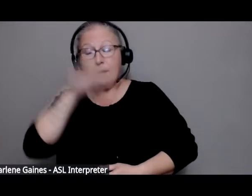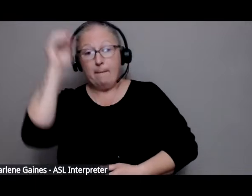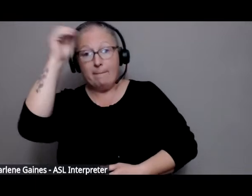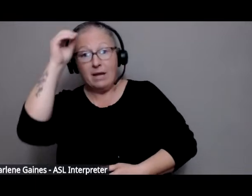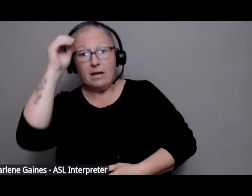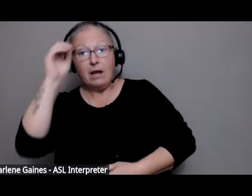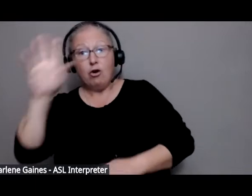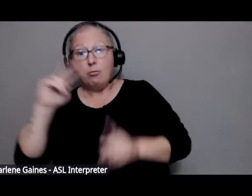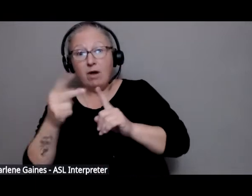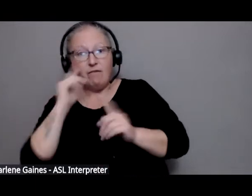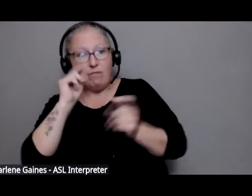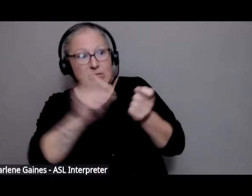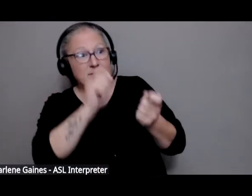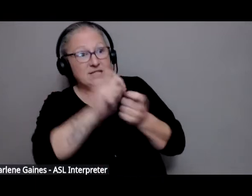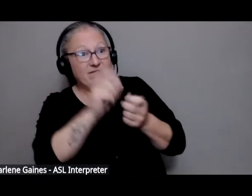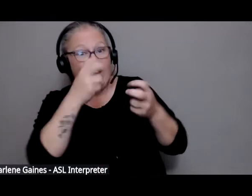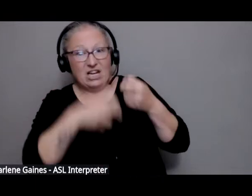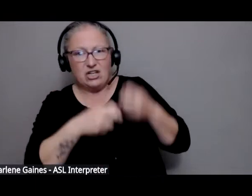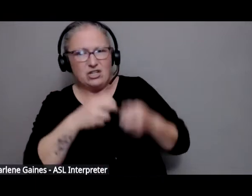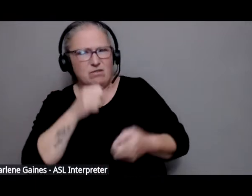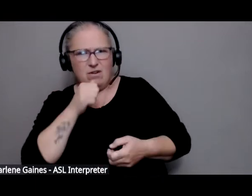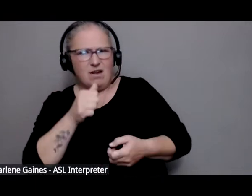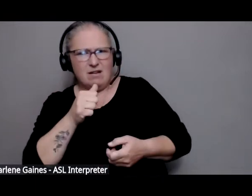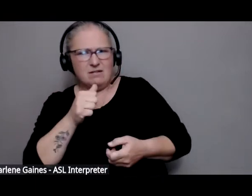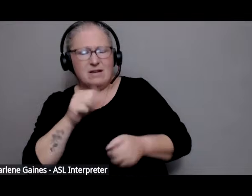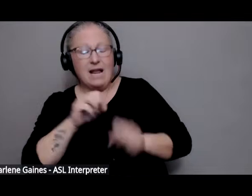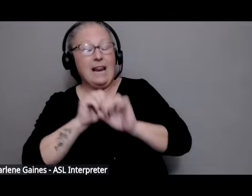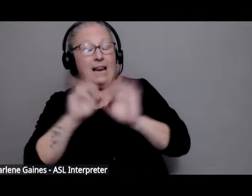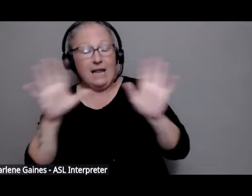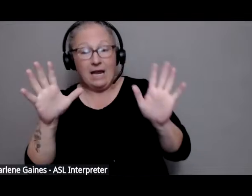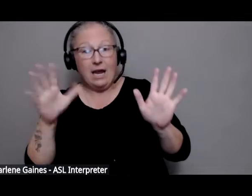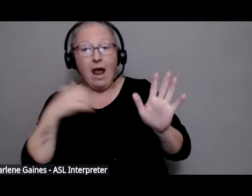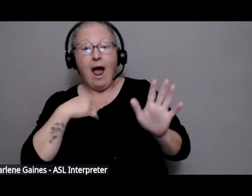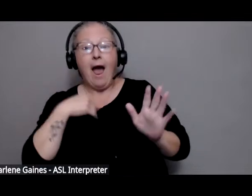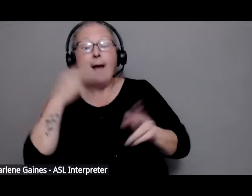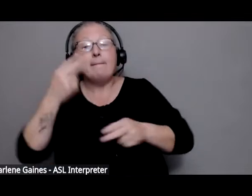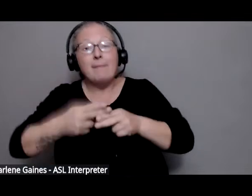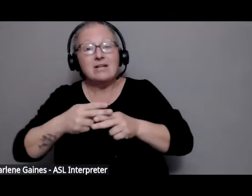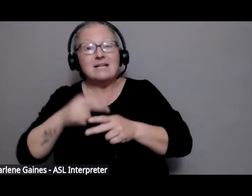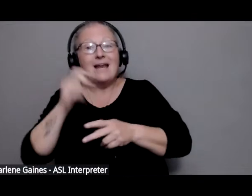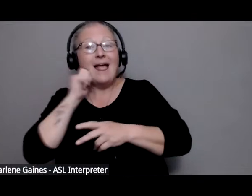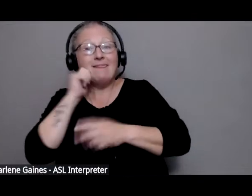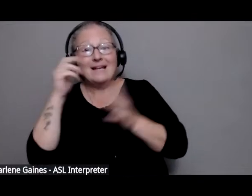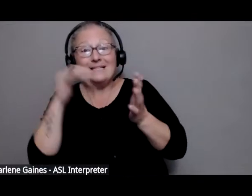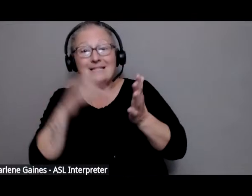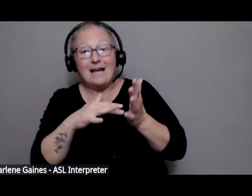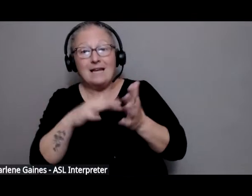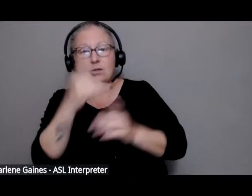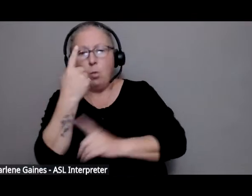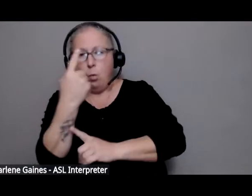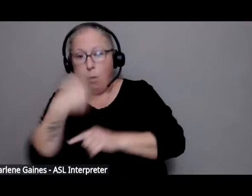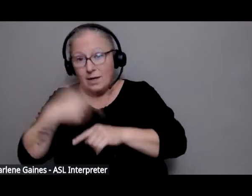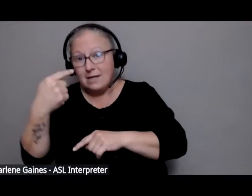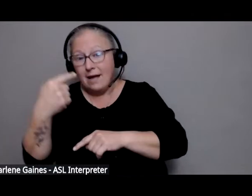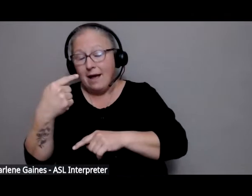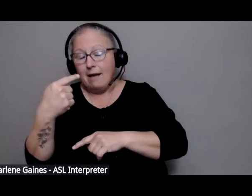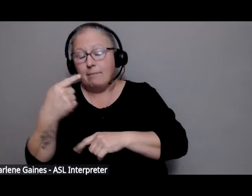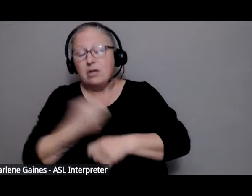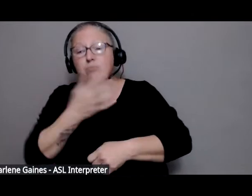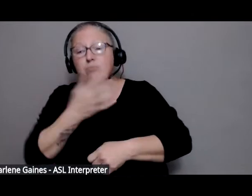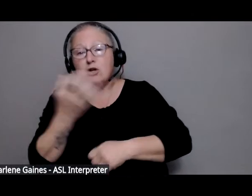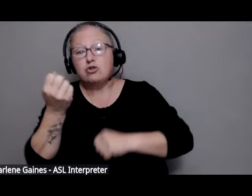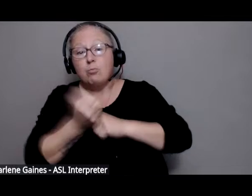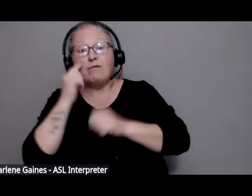any particular issue. To be clear, I mentioned ethnic studies exactly once, to express support for teachers and the public